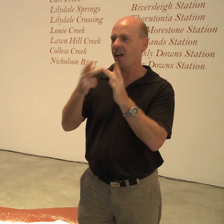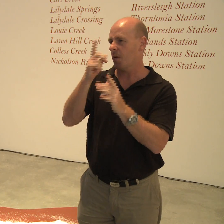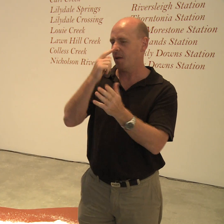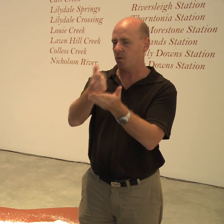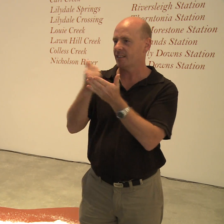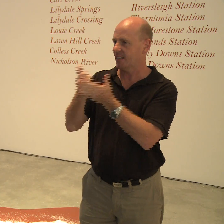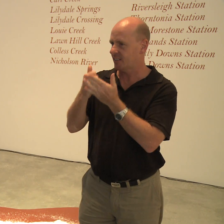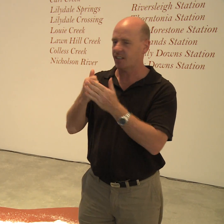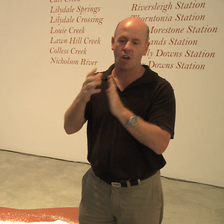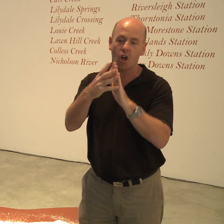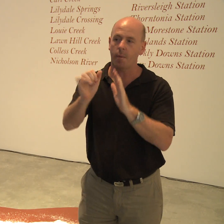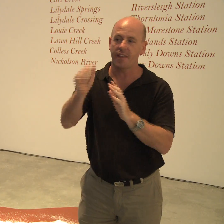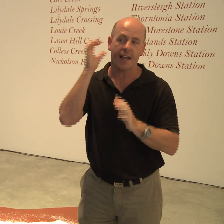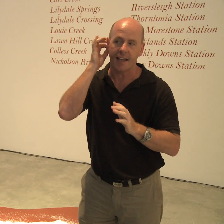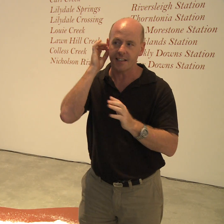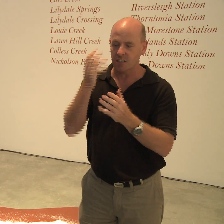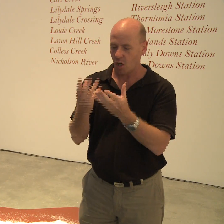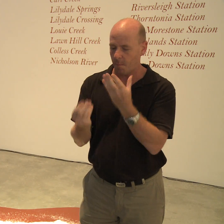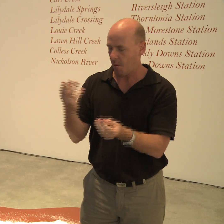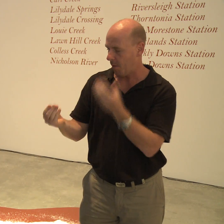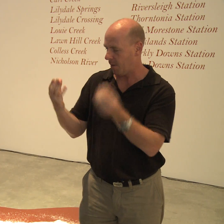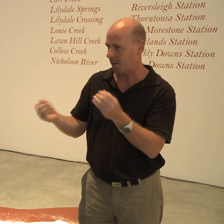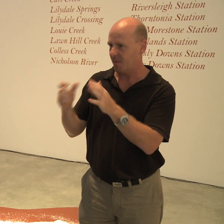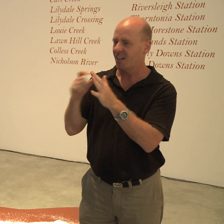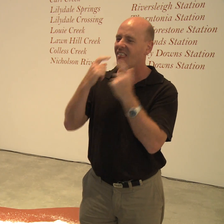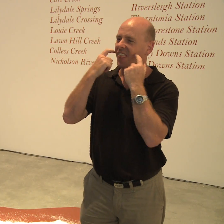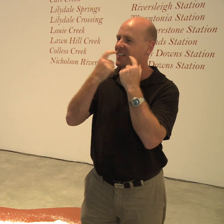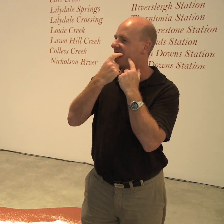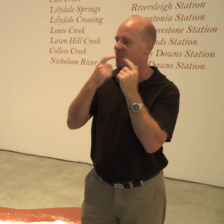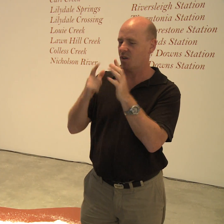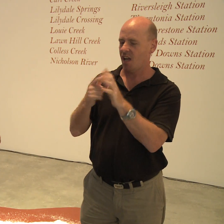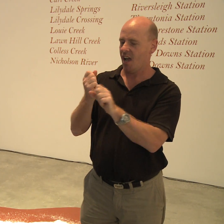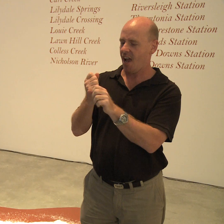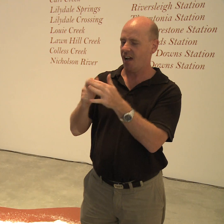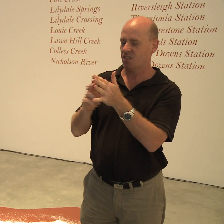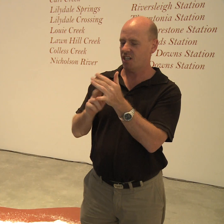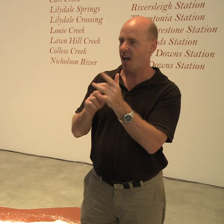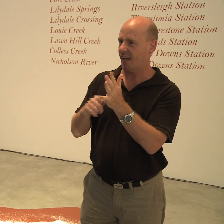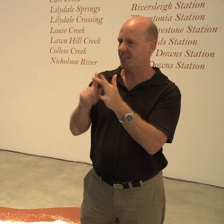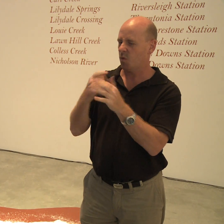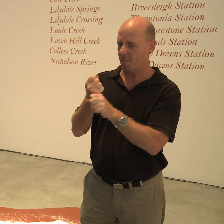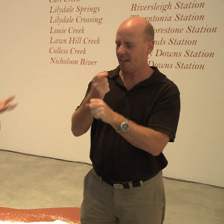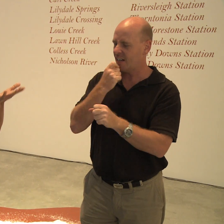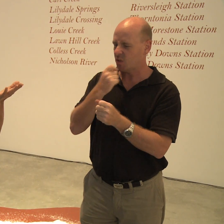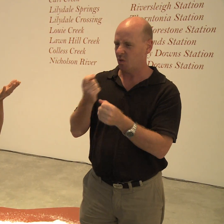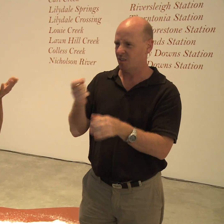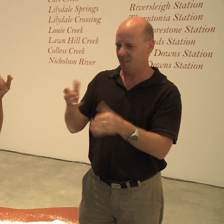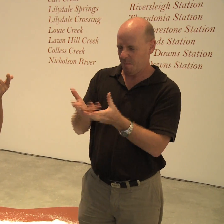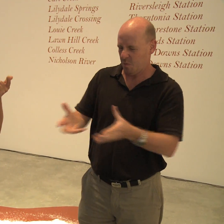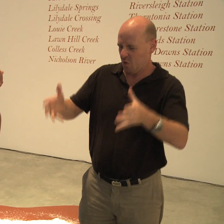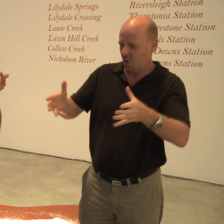time. And once we had cast the dental alginate, we then made a little pool with clay and poured